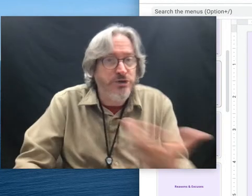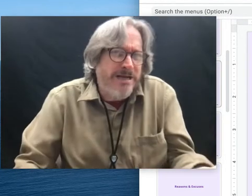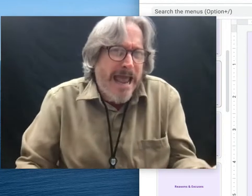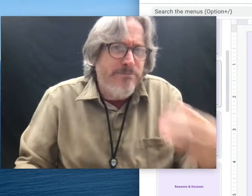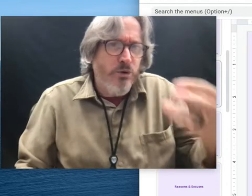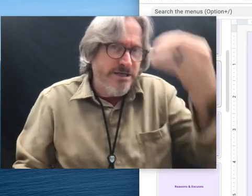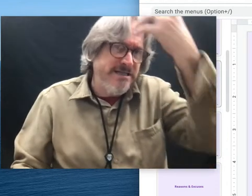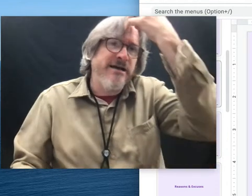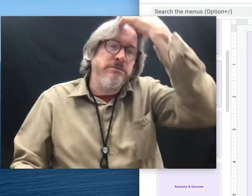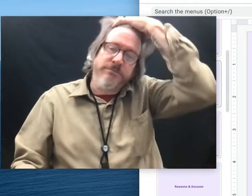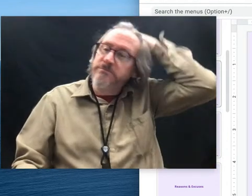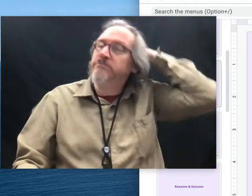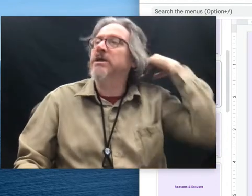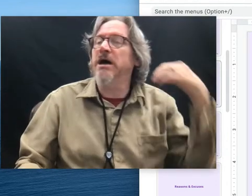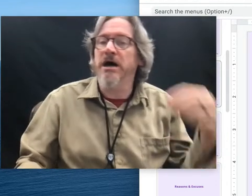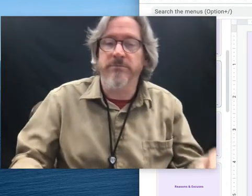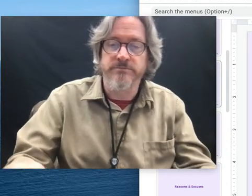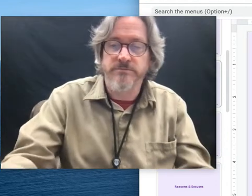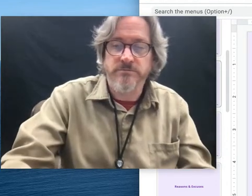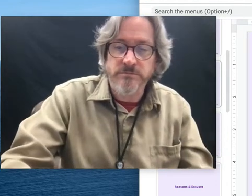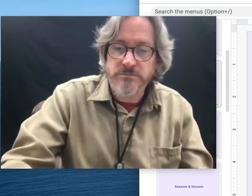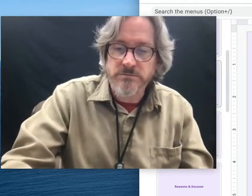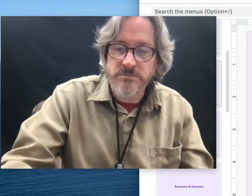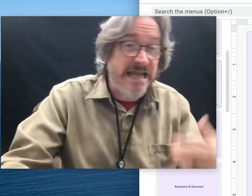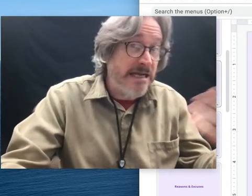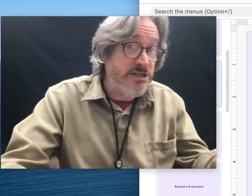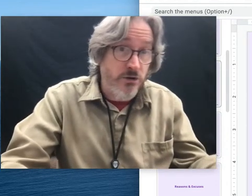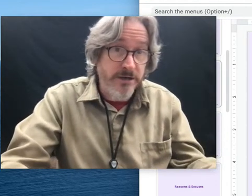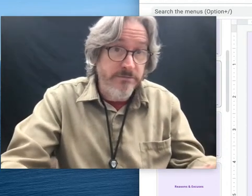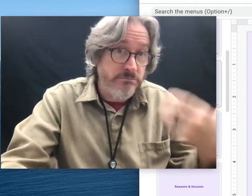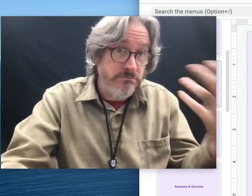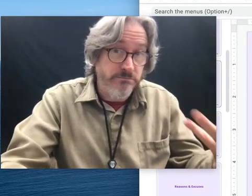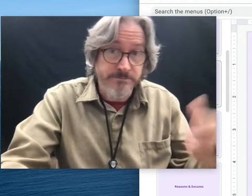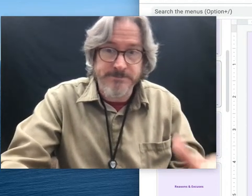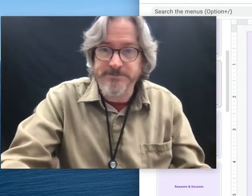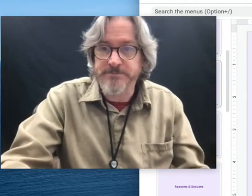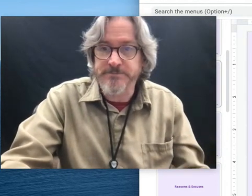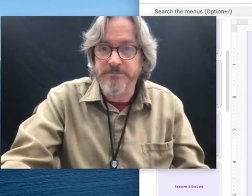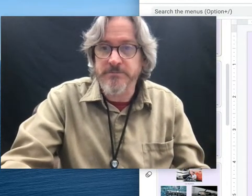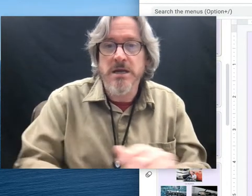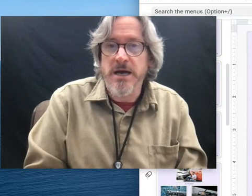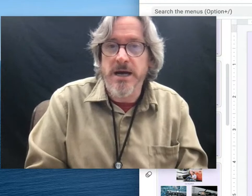So you can add more detail to any story.